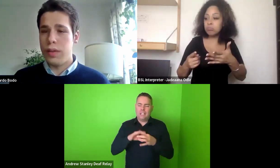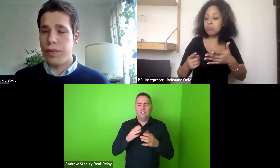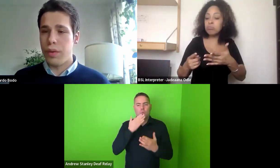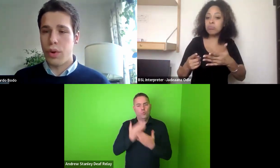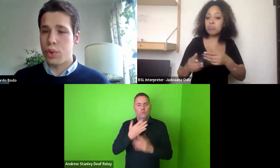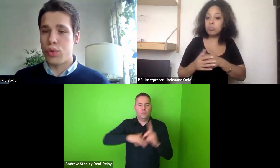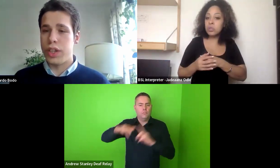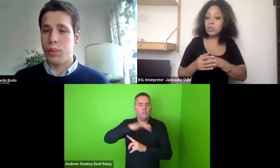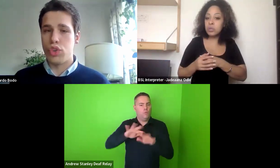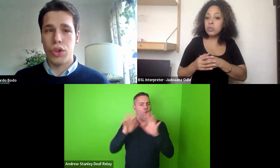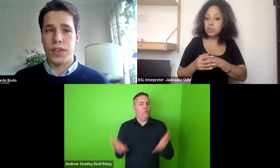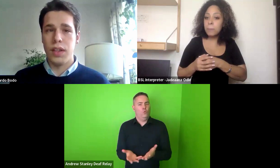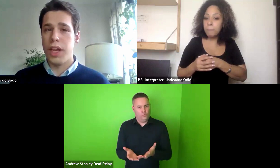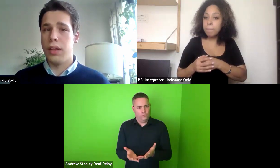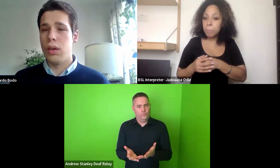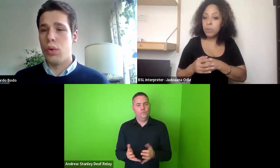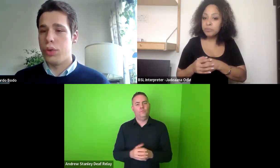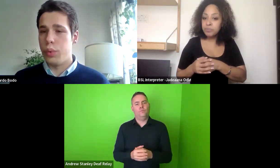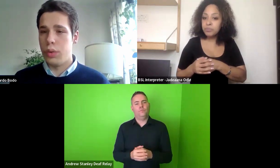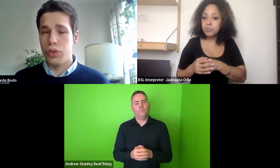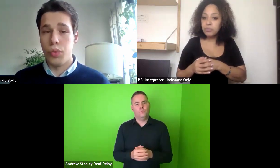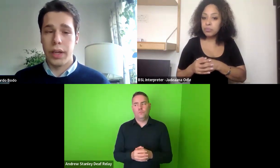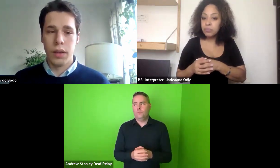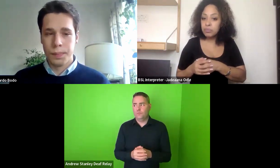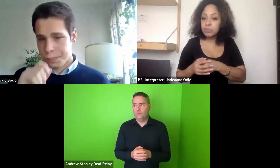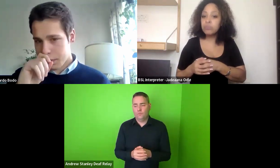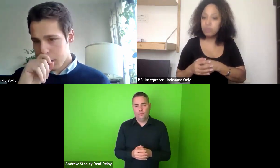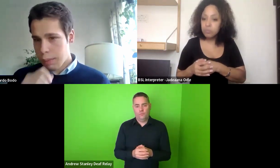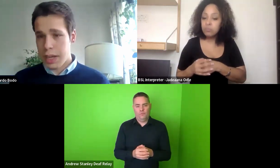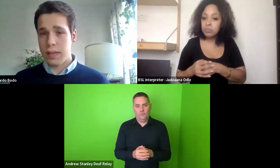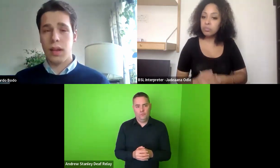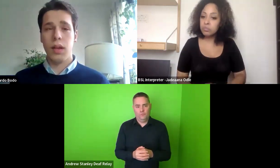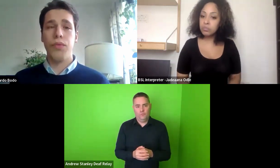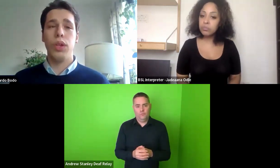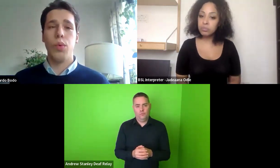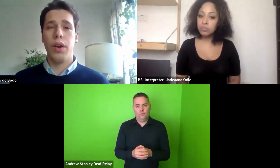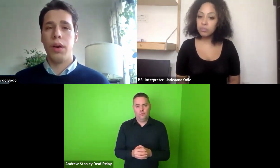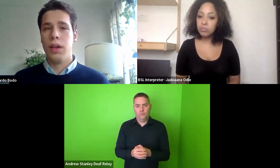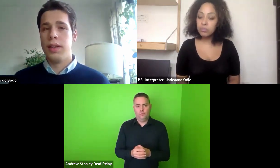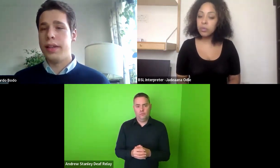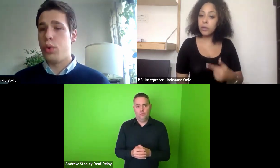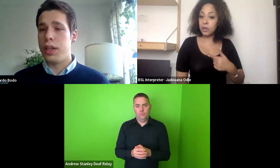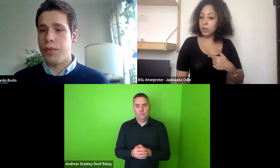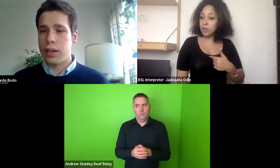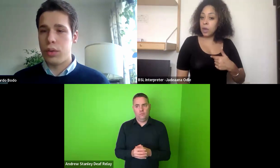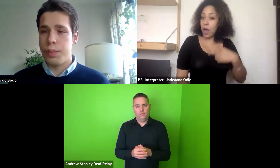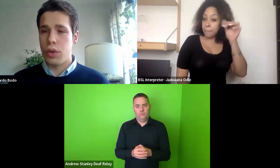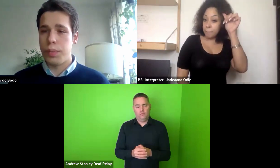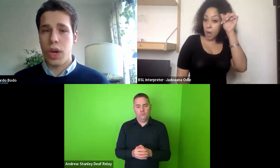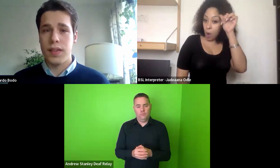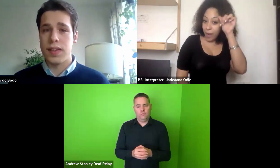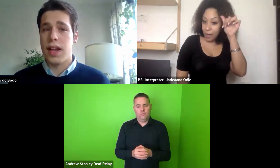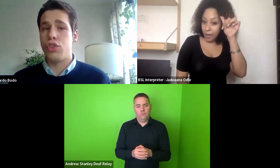can vote in favor of more sustainable choices, depending on what we want to buy. But I'm fully aware that looking at